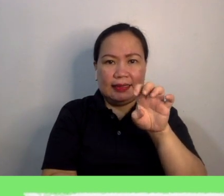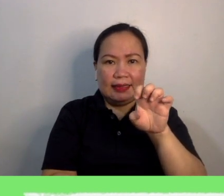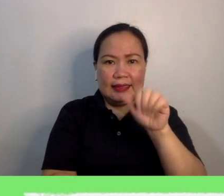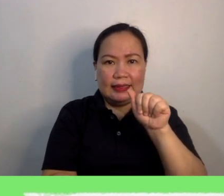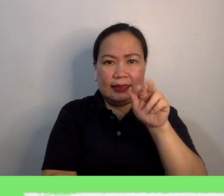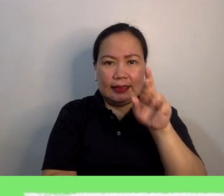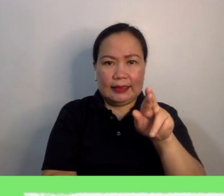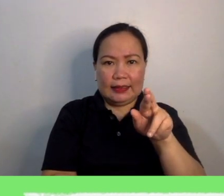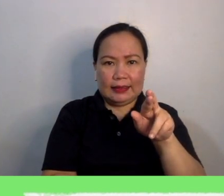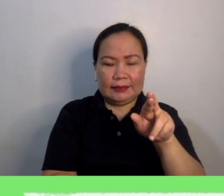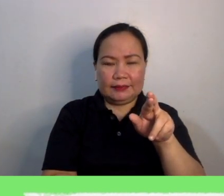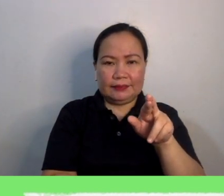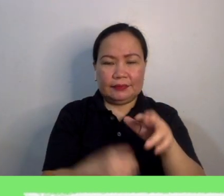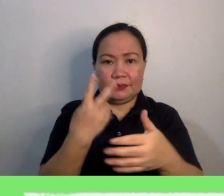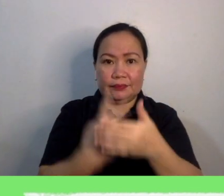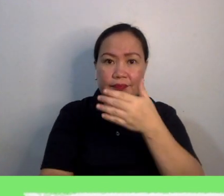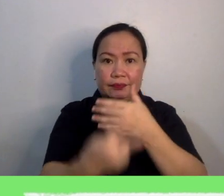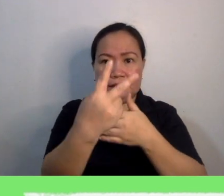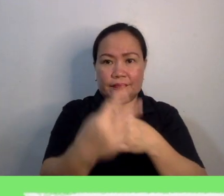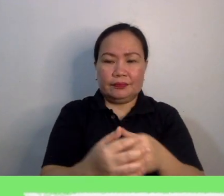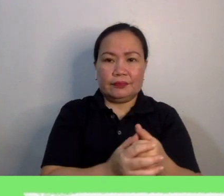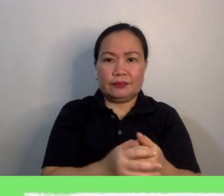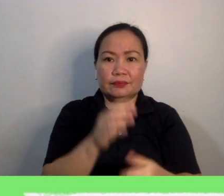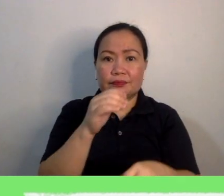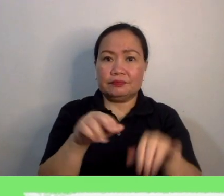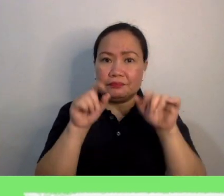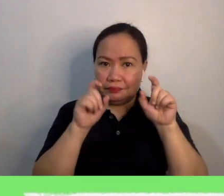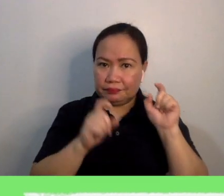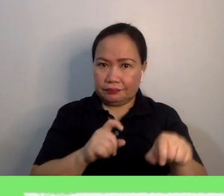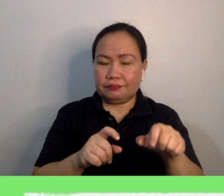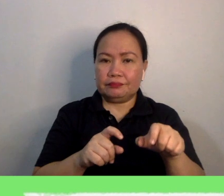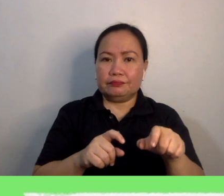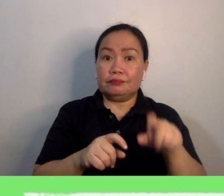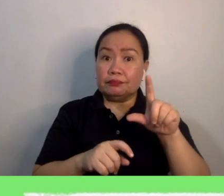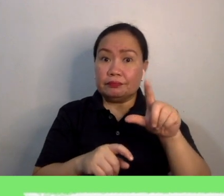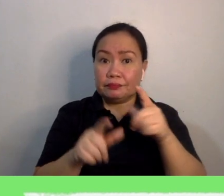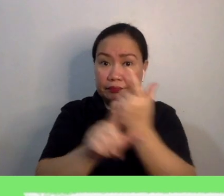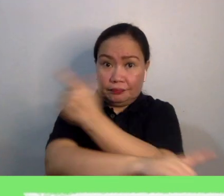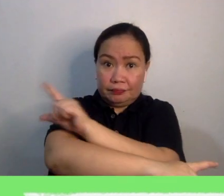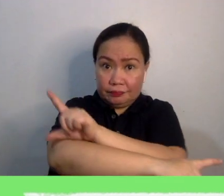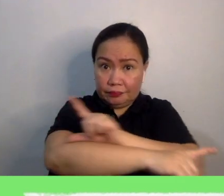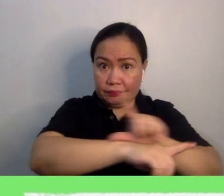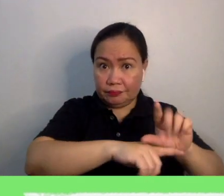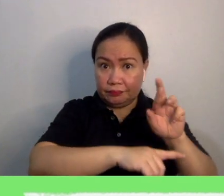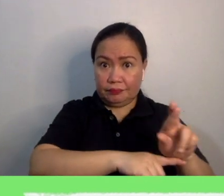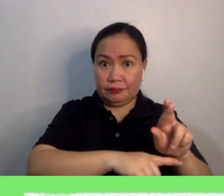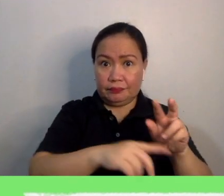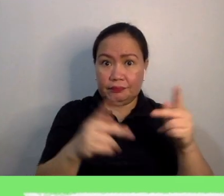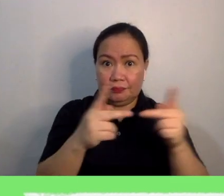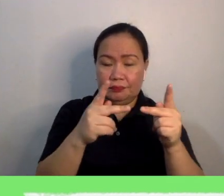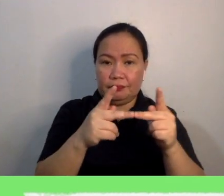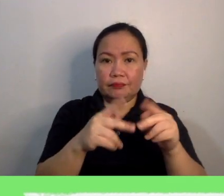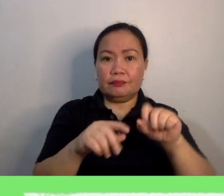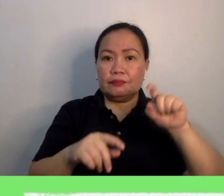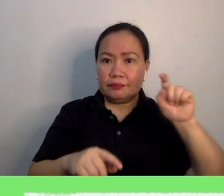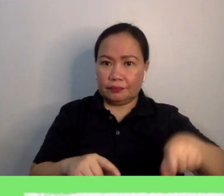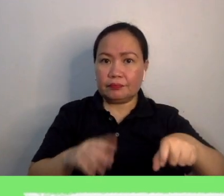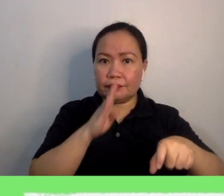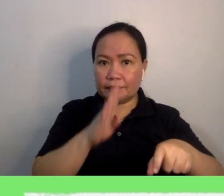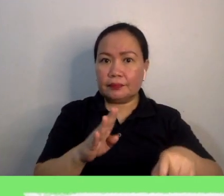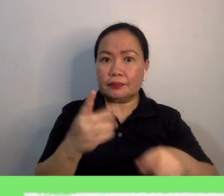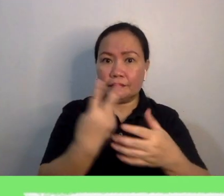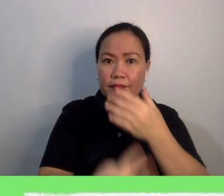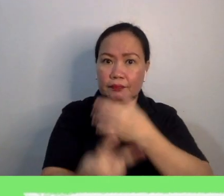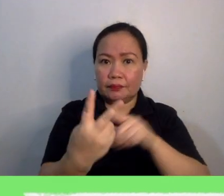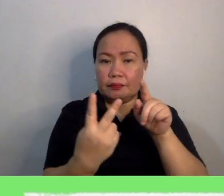dapat adjacent at the same time supplementary. Kasi kagaya nito, supplementary angles lang to, pero